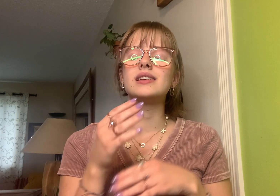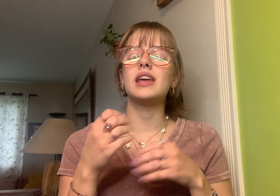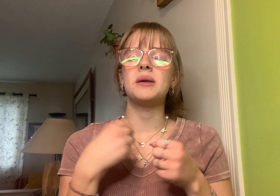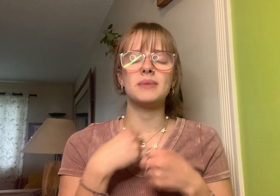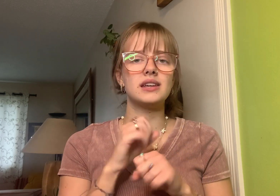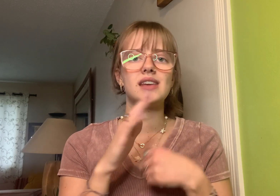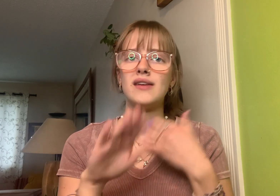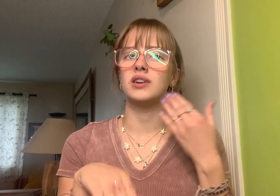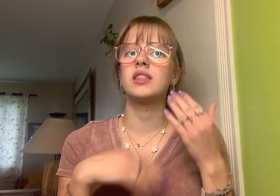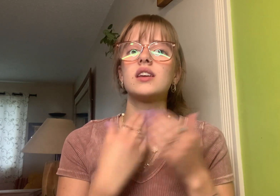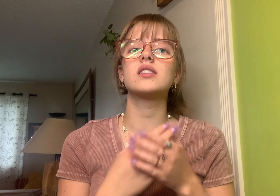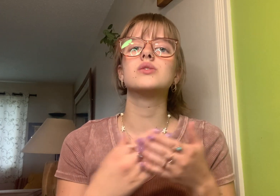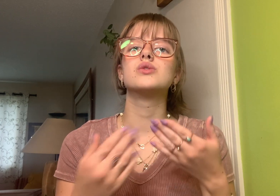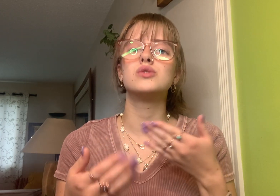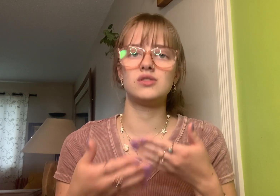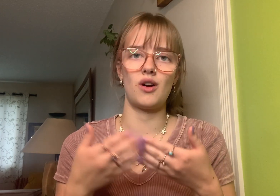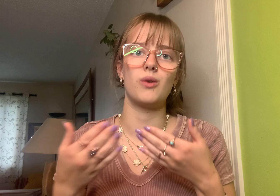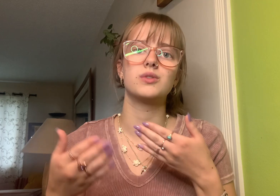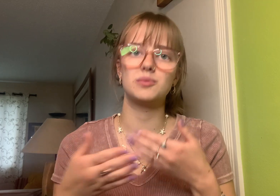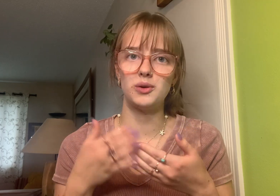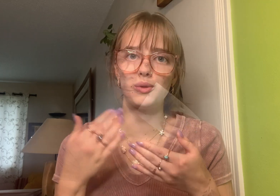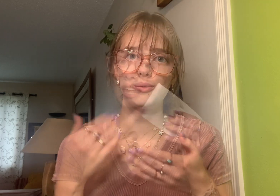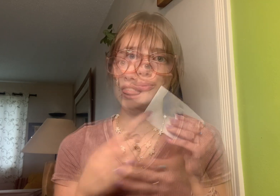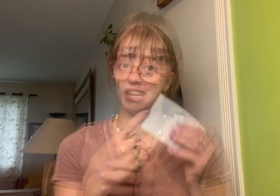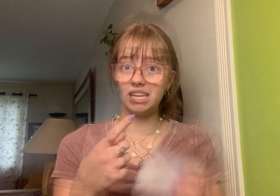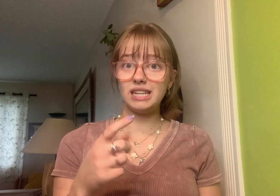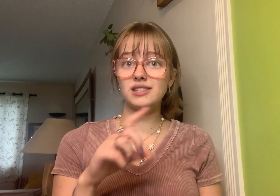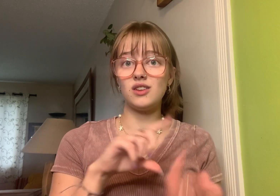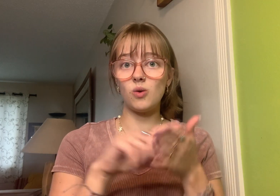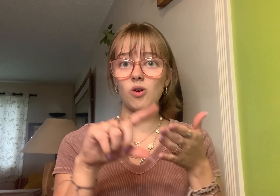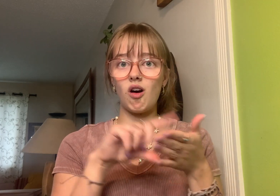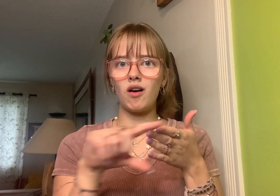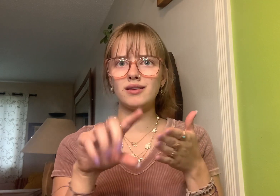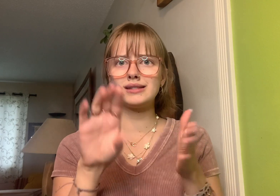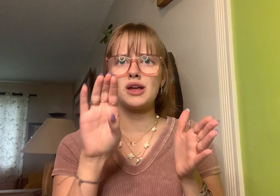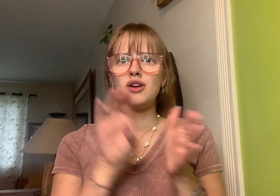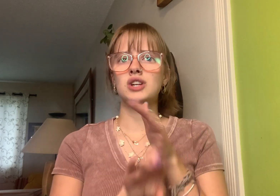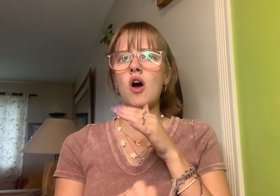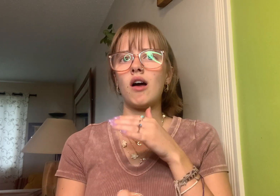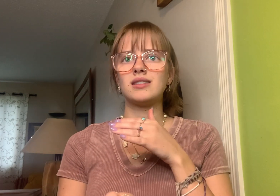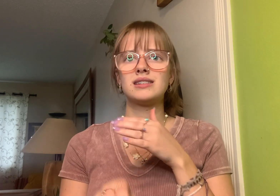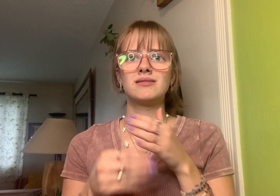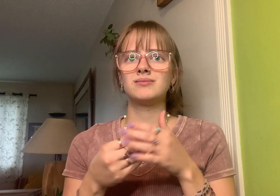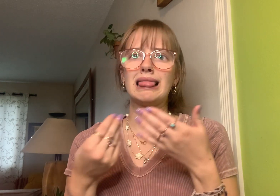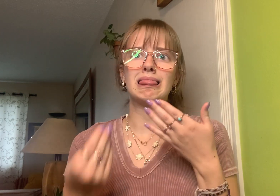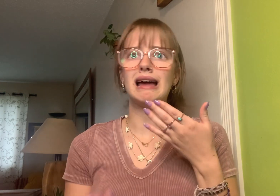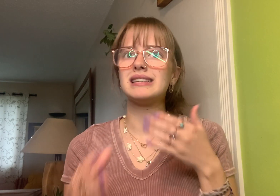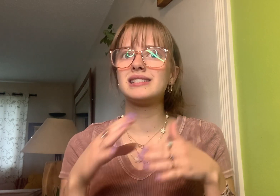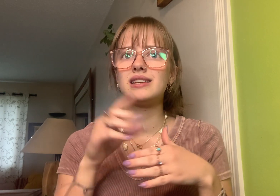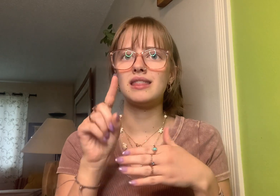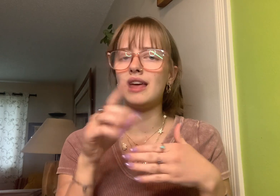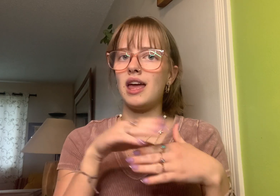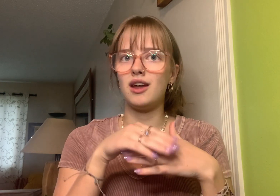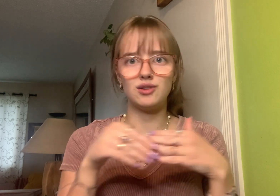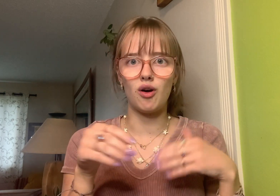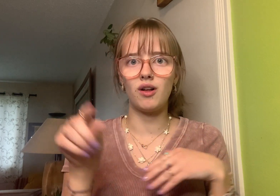it makes everything so smooth. These note cards cost less than $1